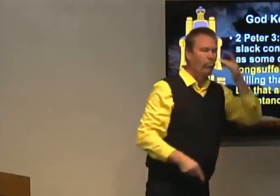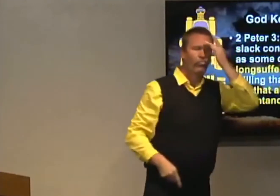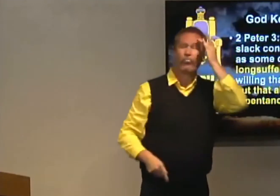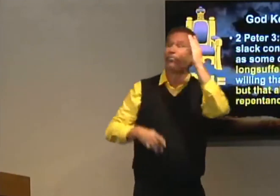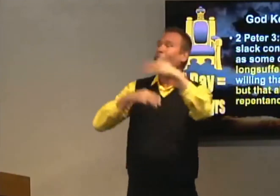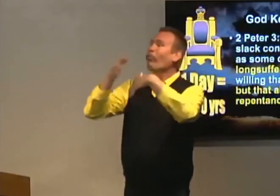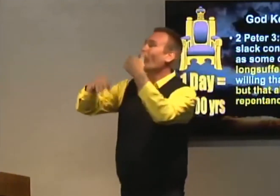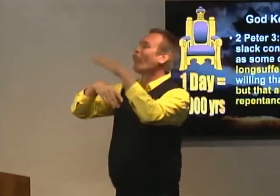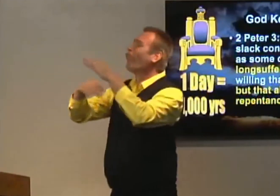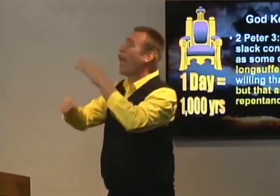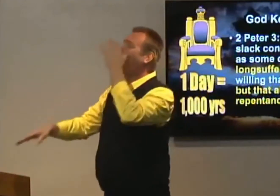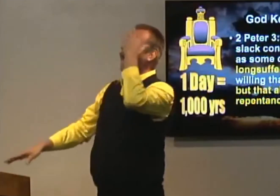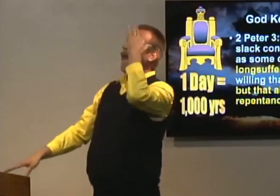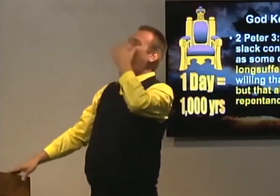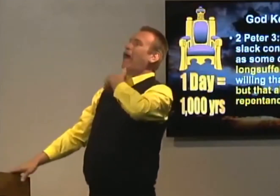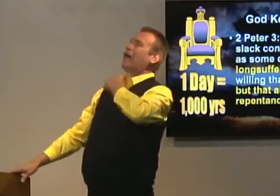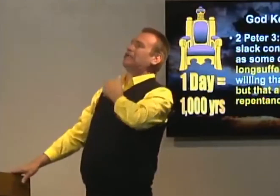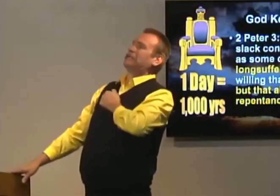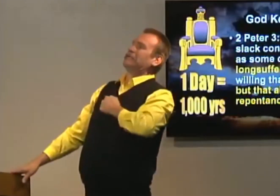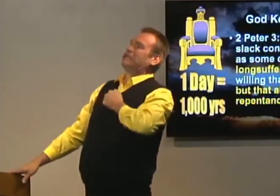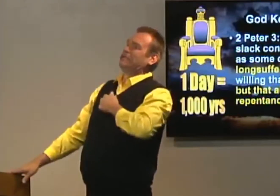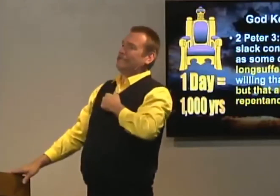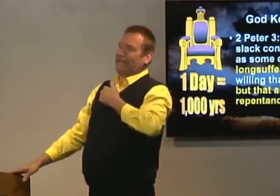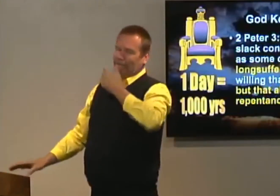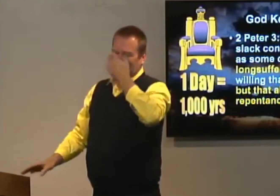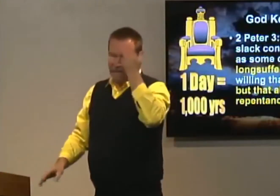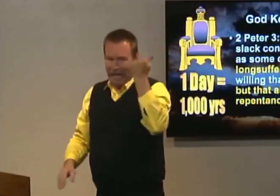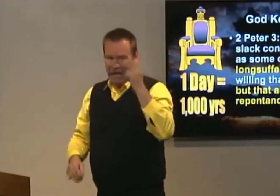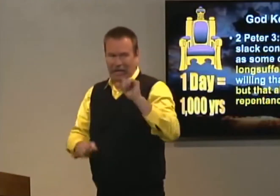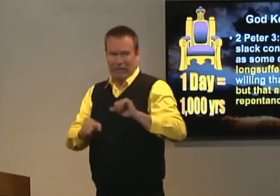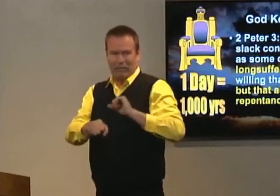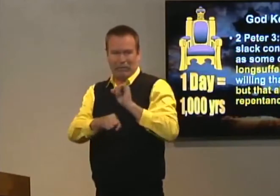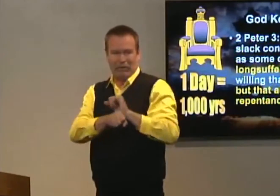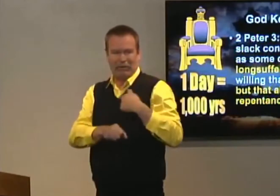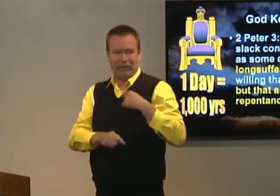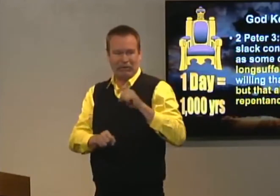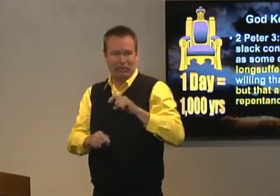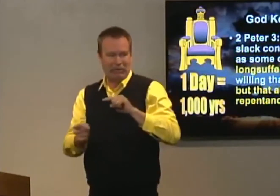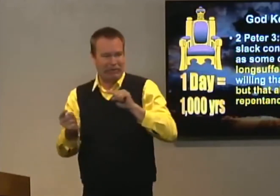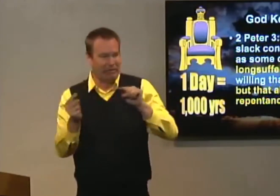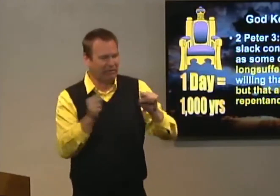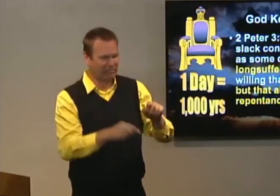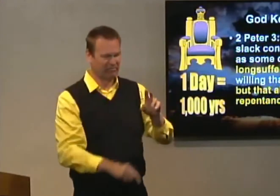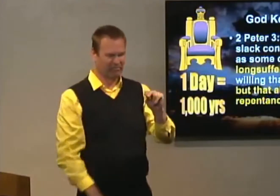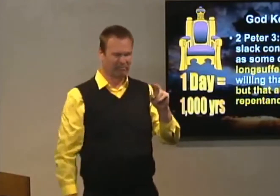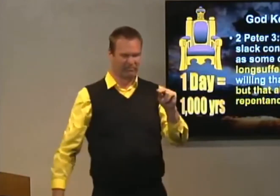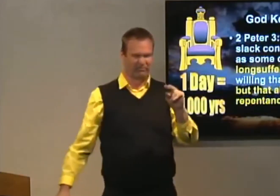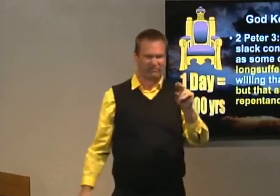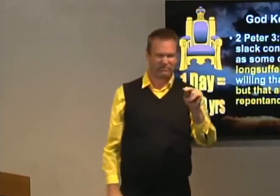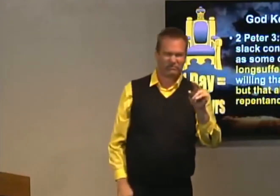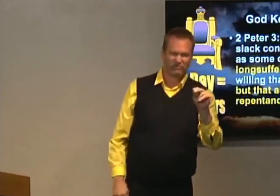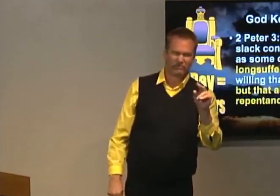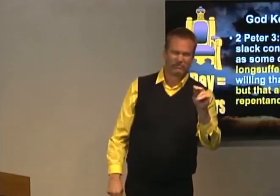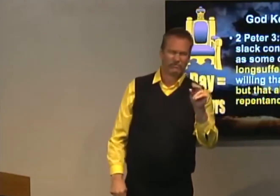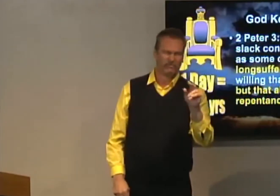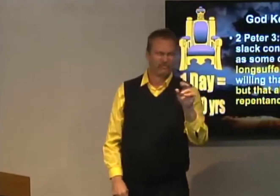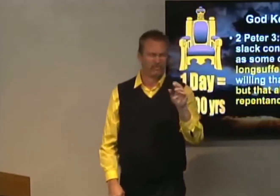would come and He would return. And it's not like, oh, I forgot. I'm made an appointment. No, God doesn't do